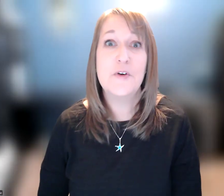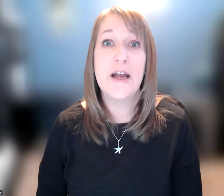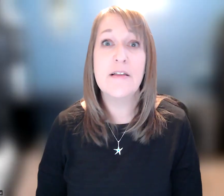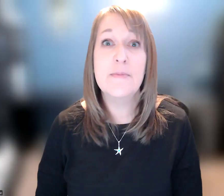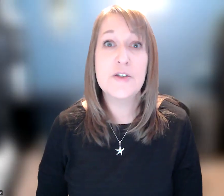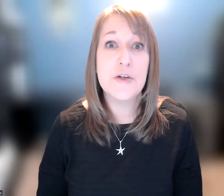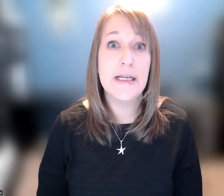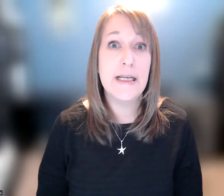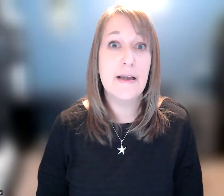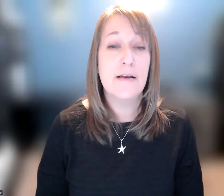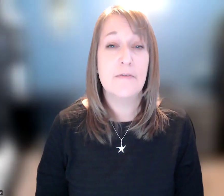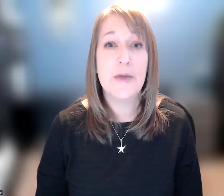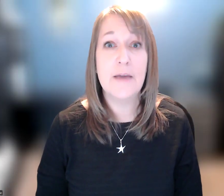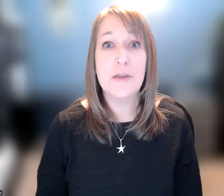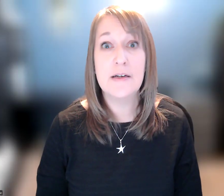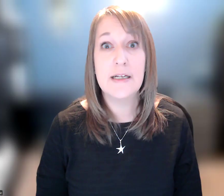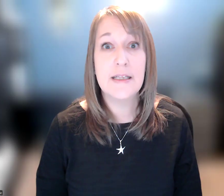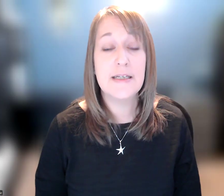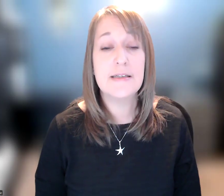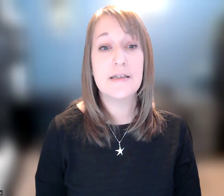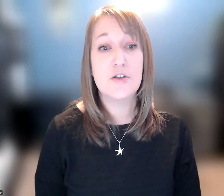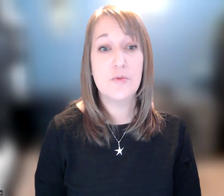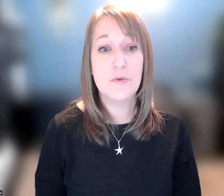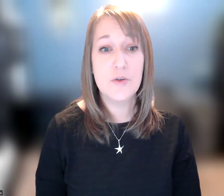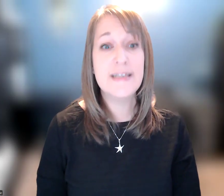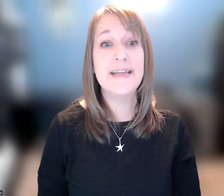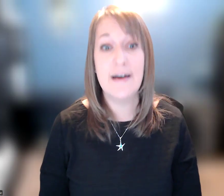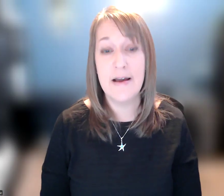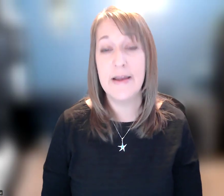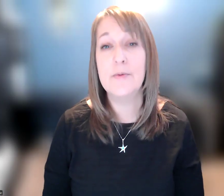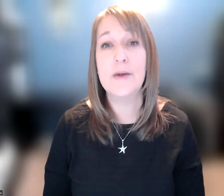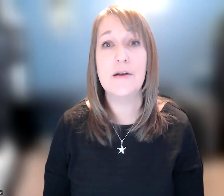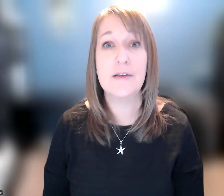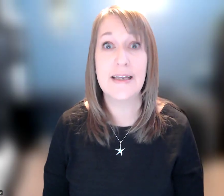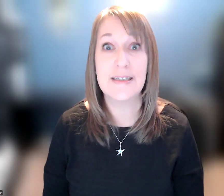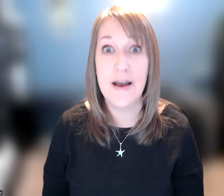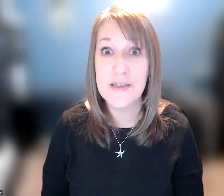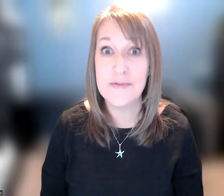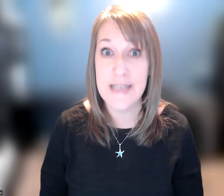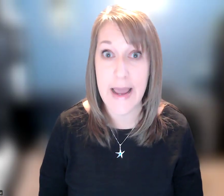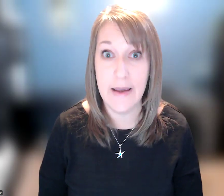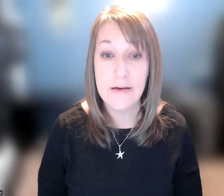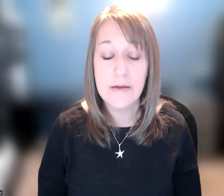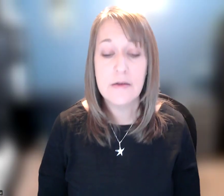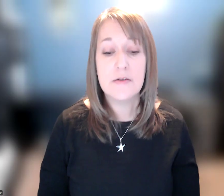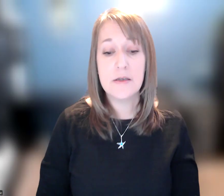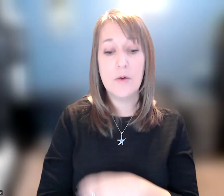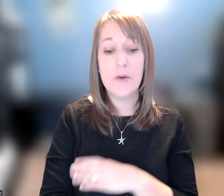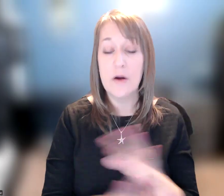For elementary vocabulary list 29, we are looking at times of day. So we already